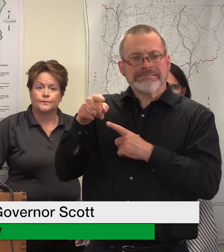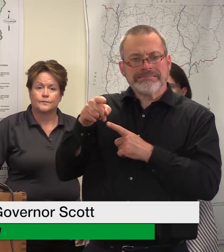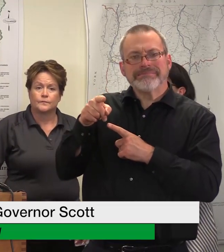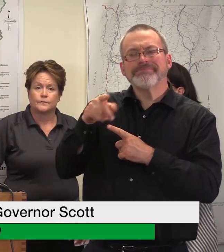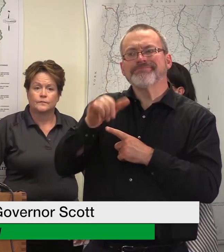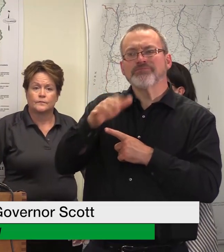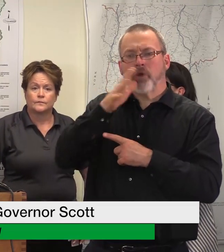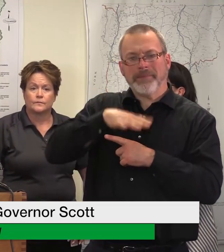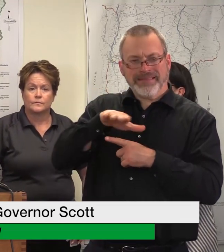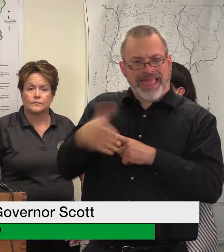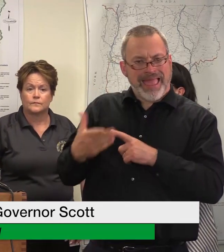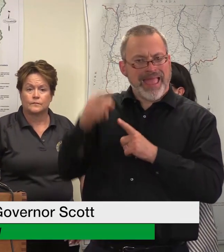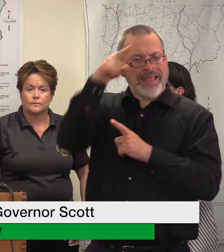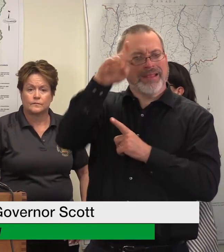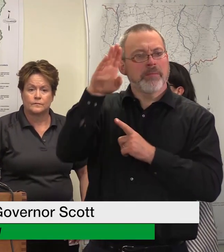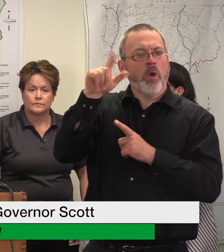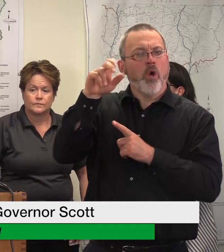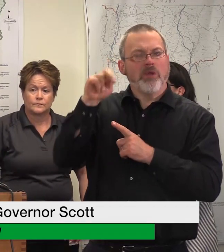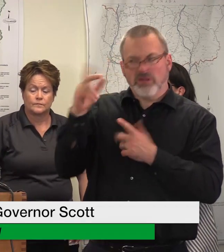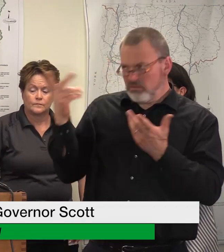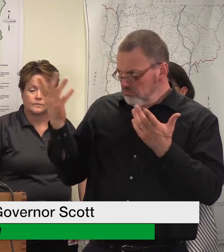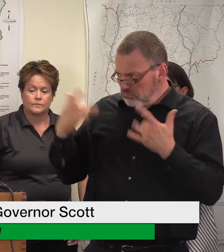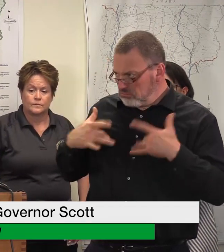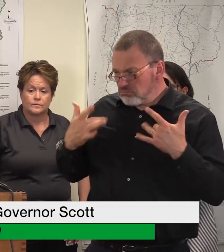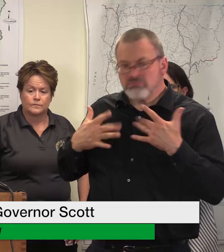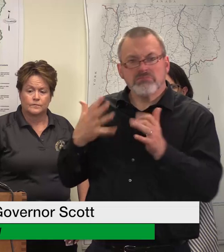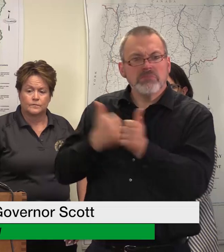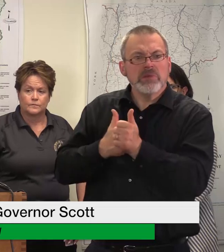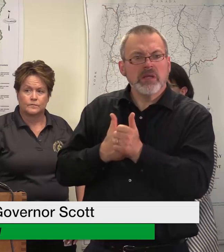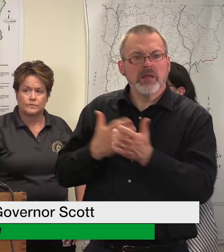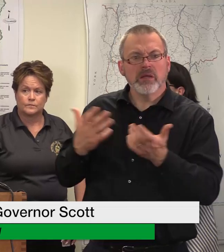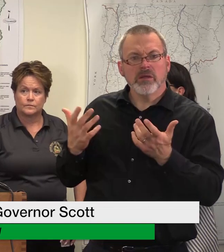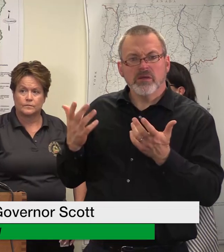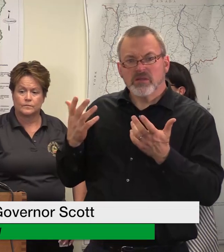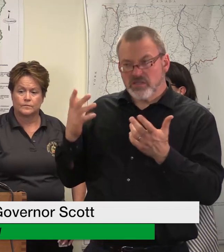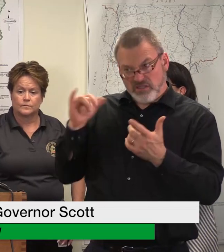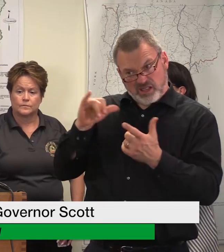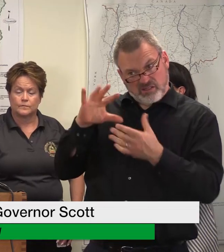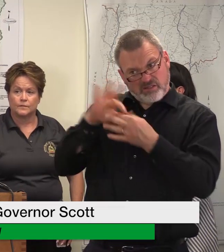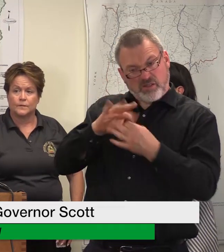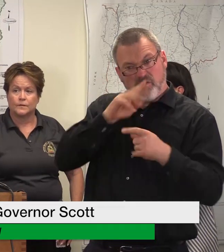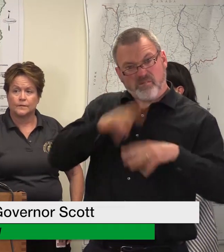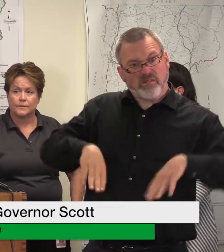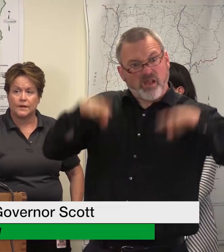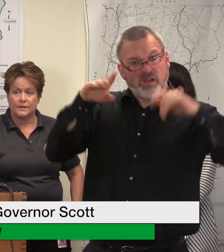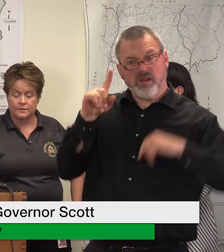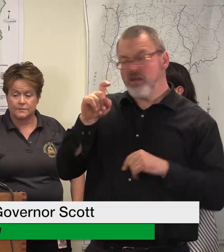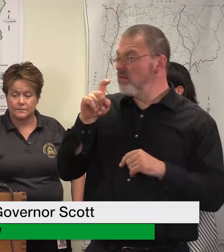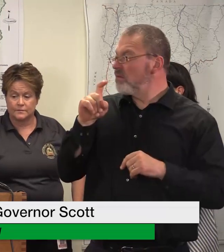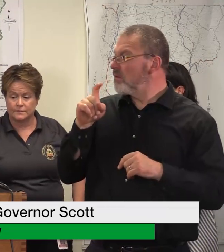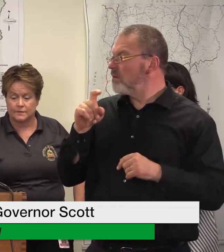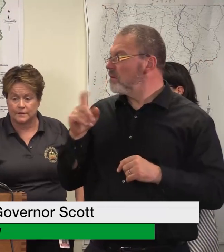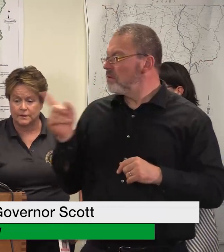being investigated as a potentially flood-related death?